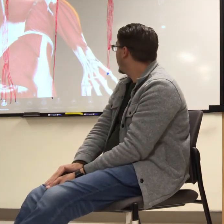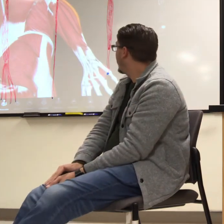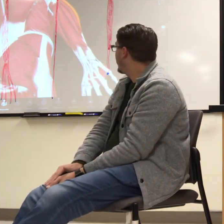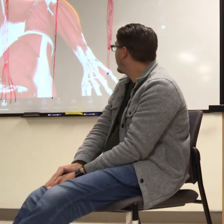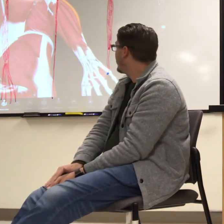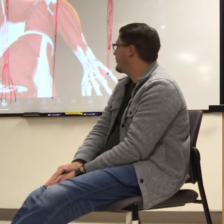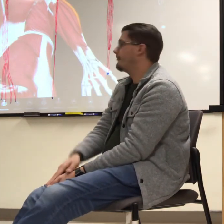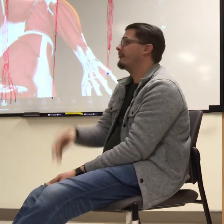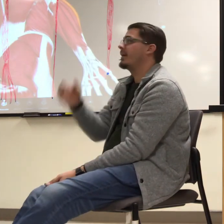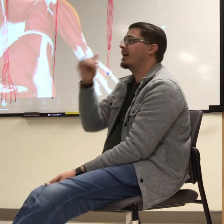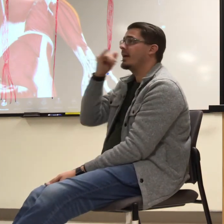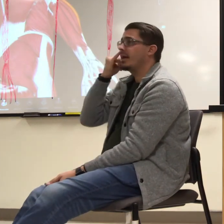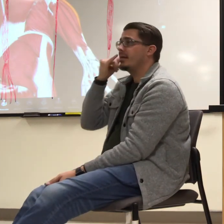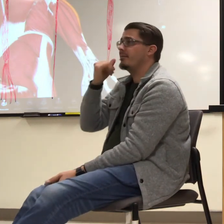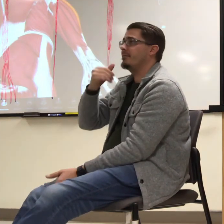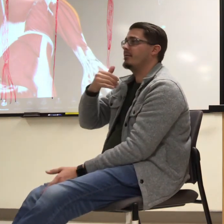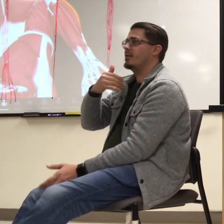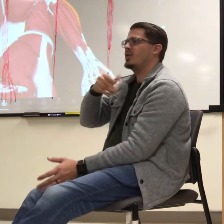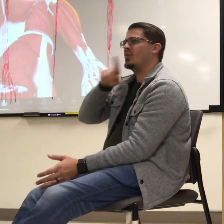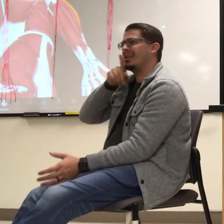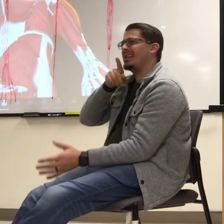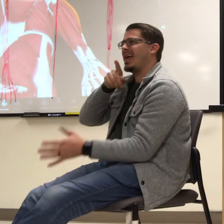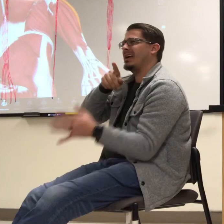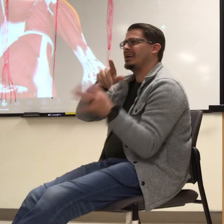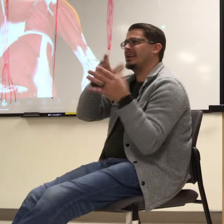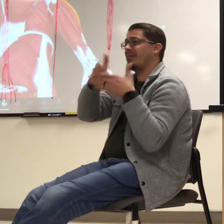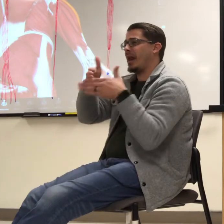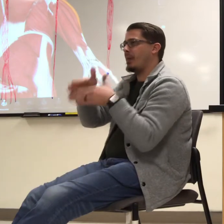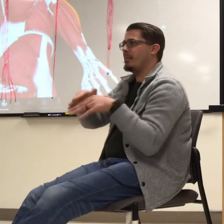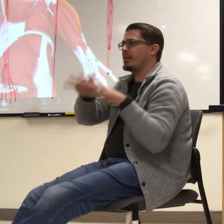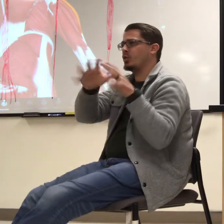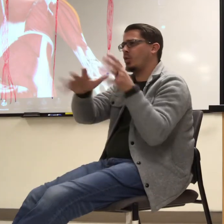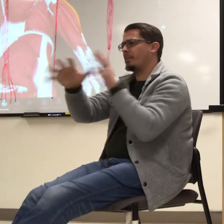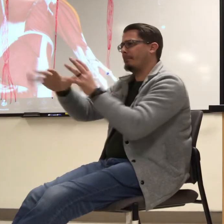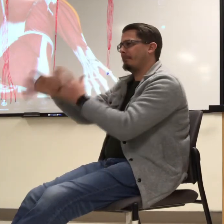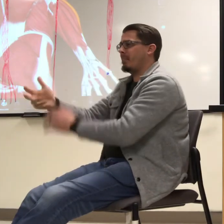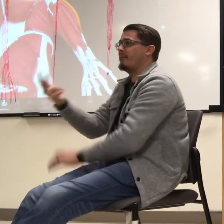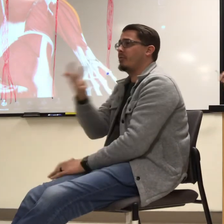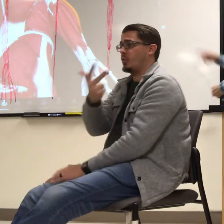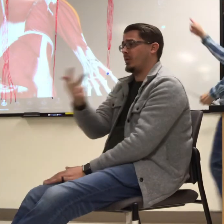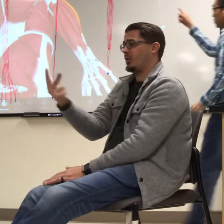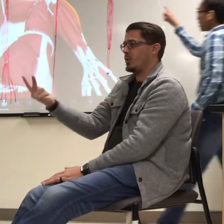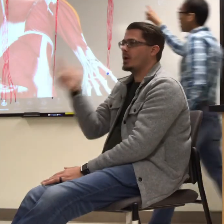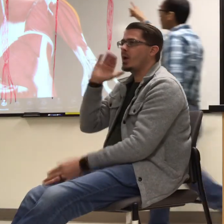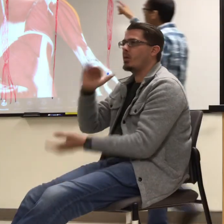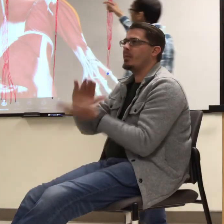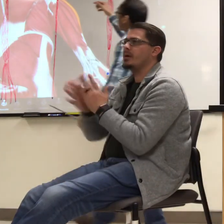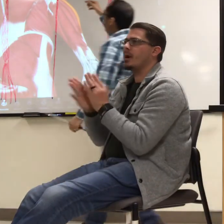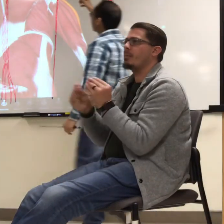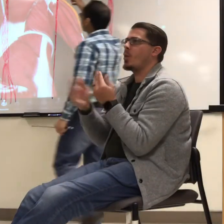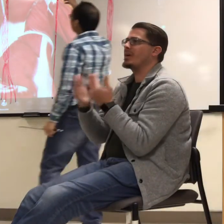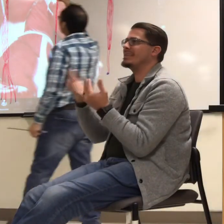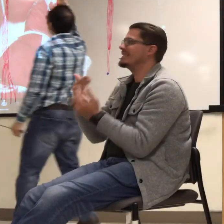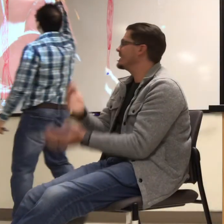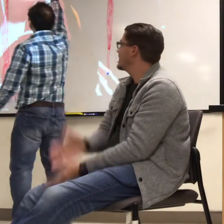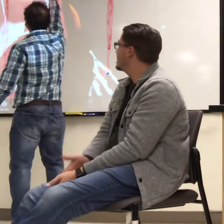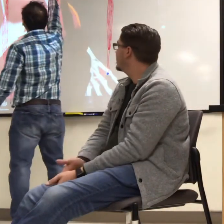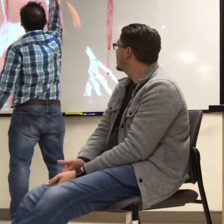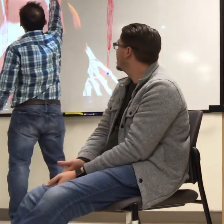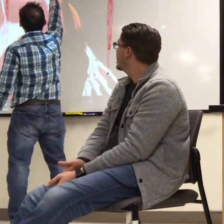And if you've gotten down in groups of 3, it gets easier. Let me pull the shape down.